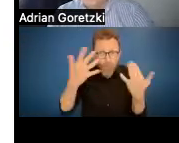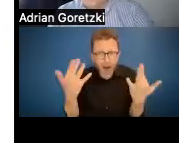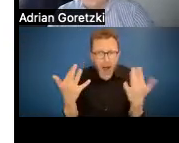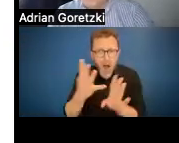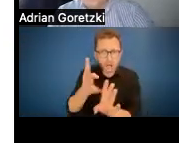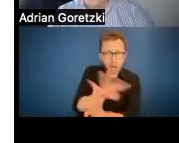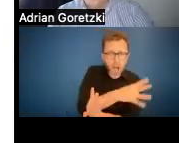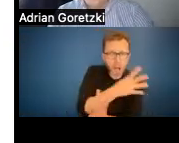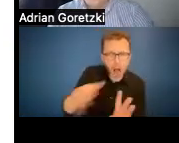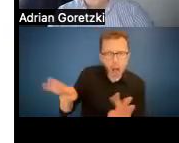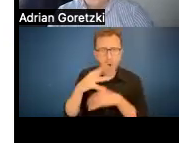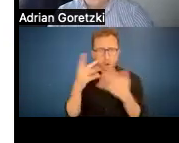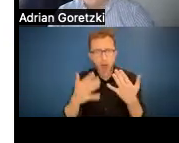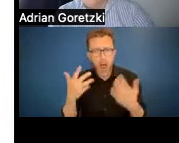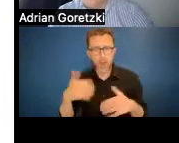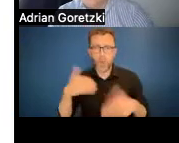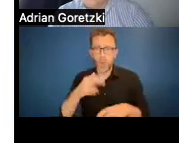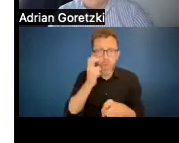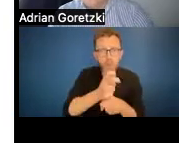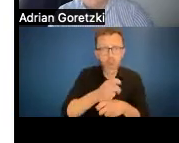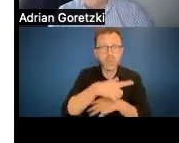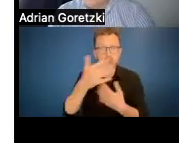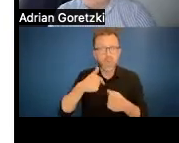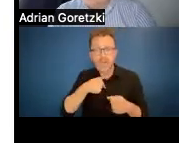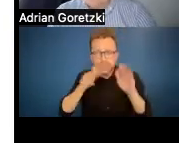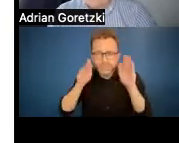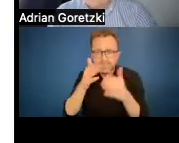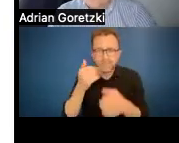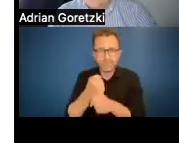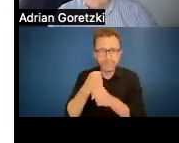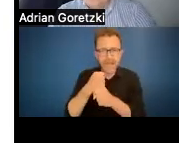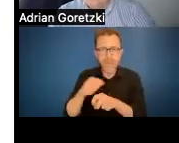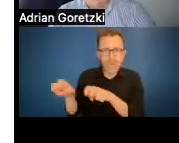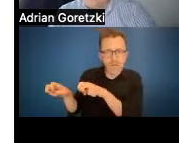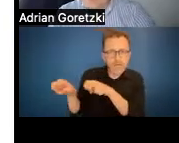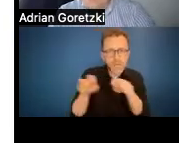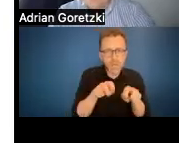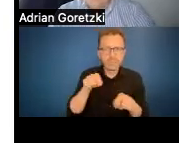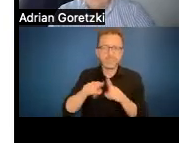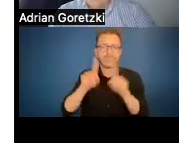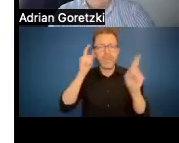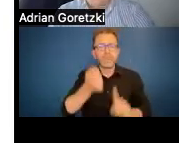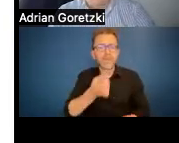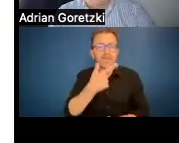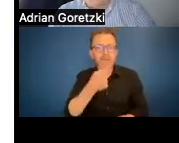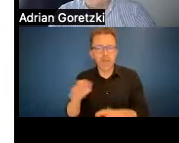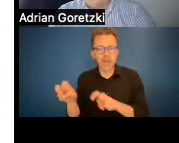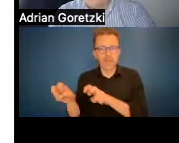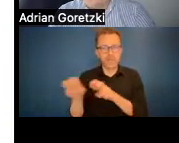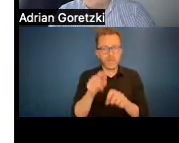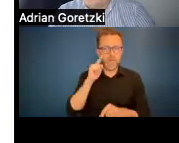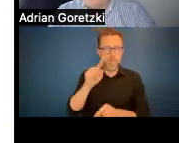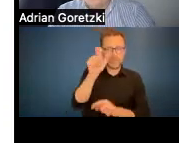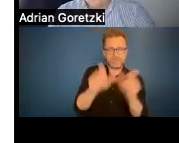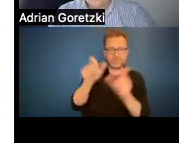nationwide problem. And you can also imagine how hard it's to find a proper flat for example, for a person in